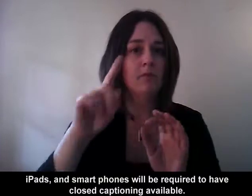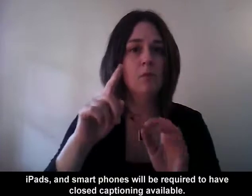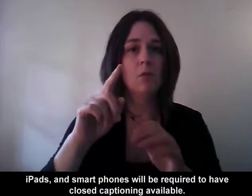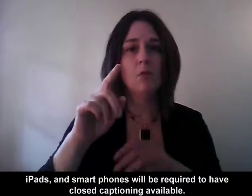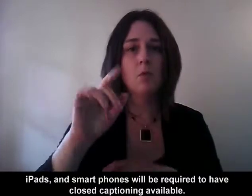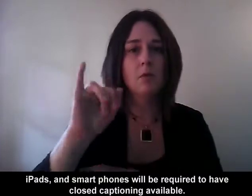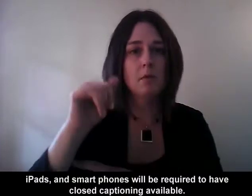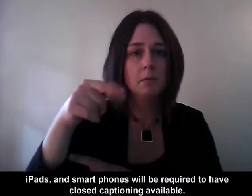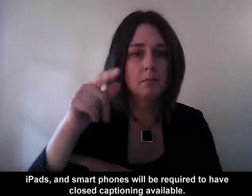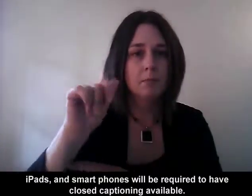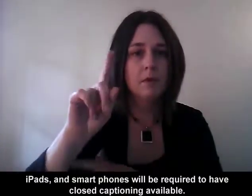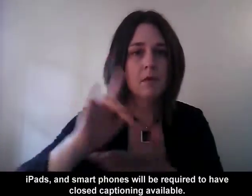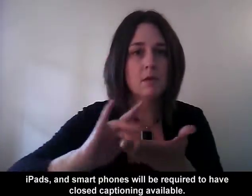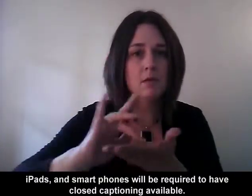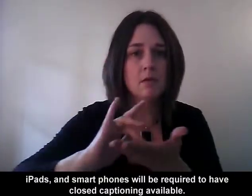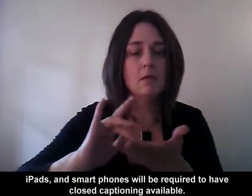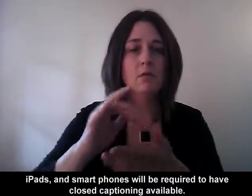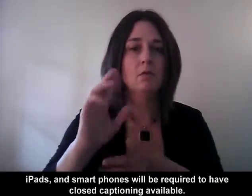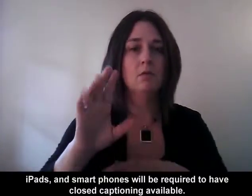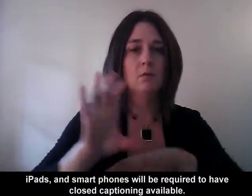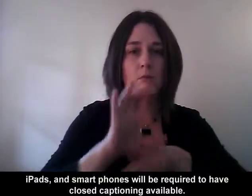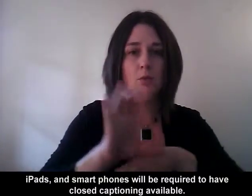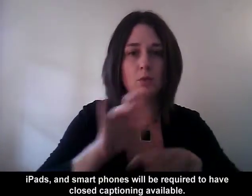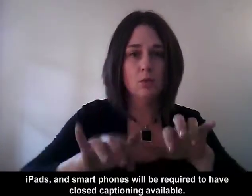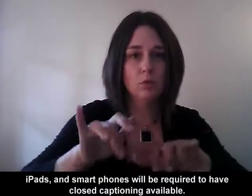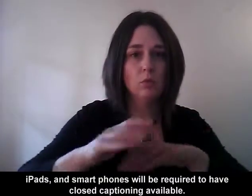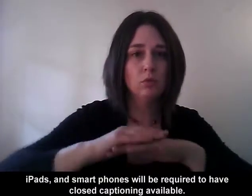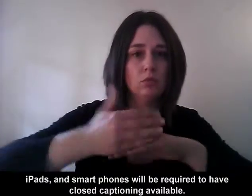be required to have closed captioning available.